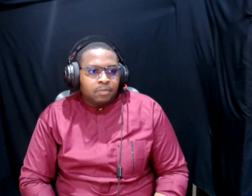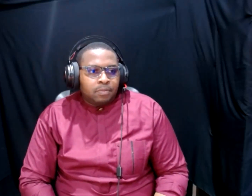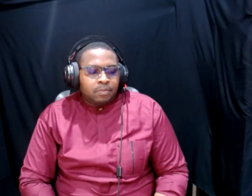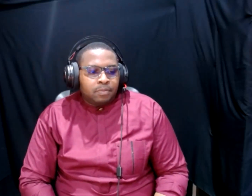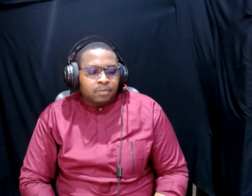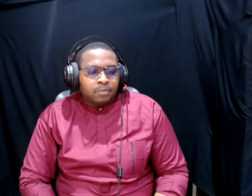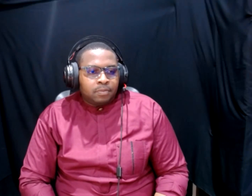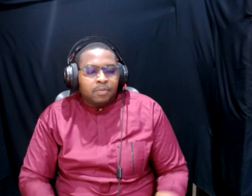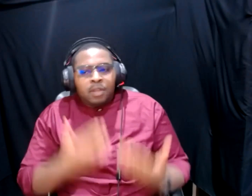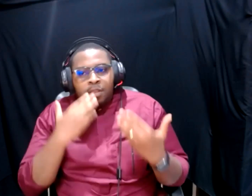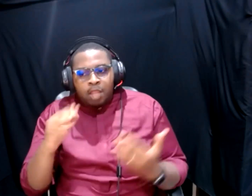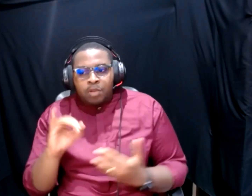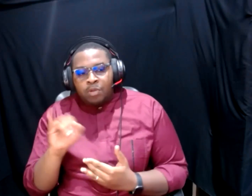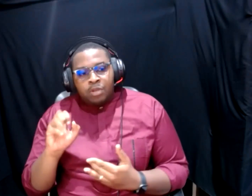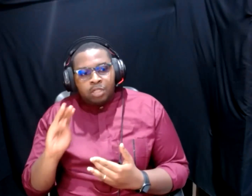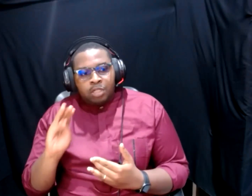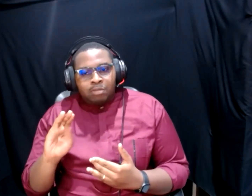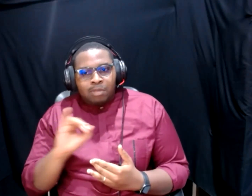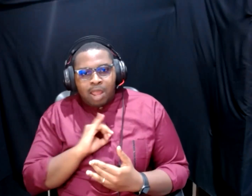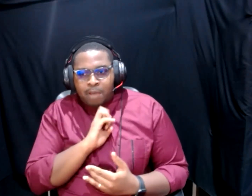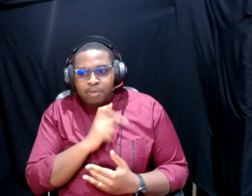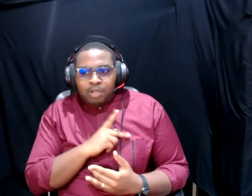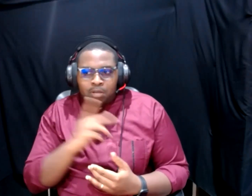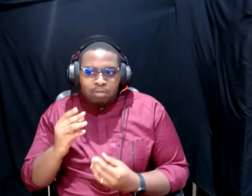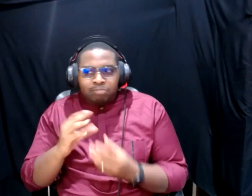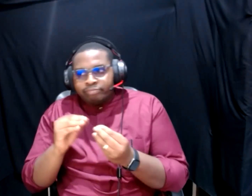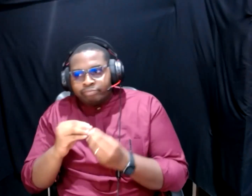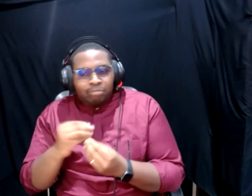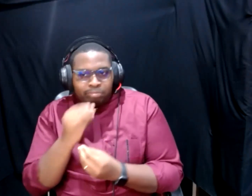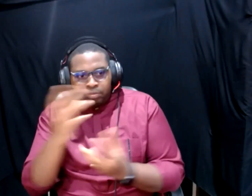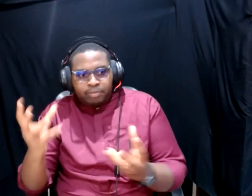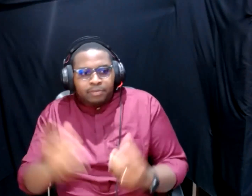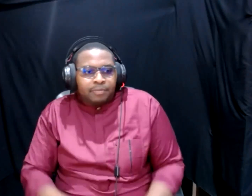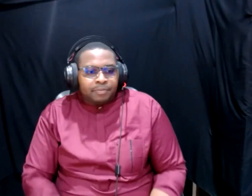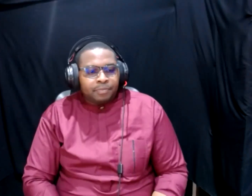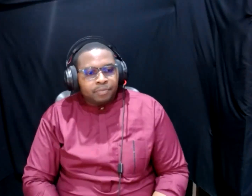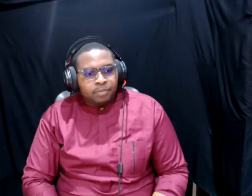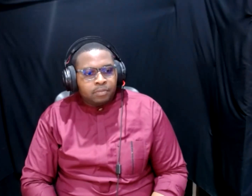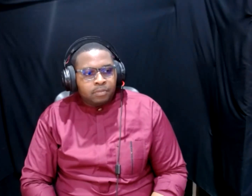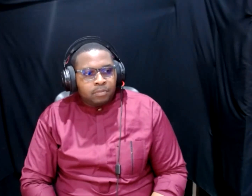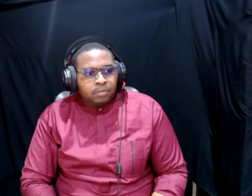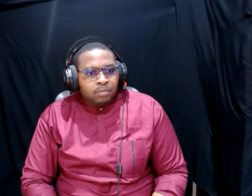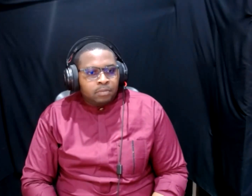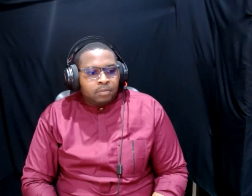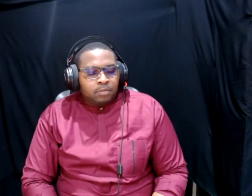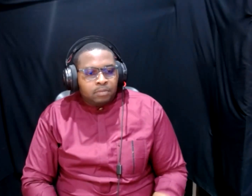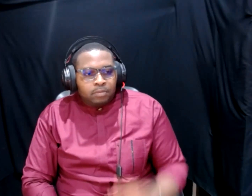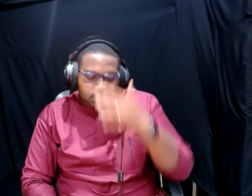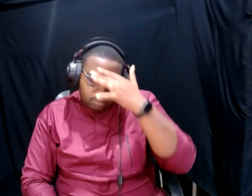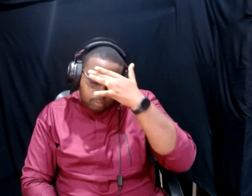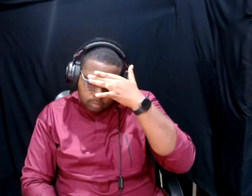Thank you so much, Jim. I appreciate your comment. All right, and then we'll go to